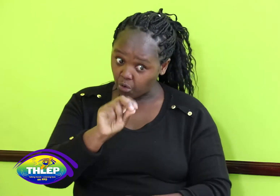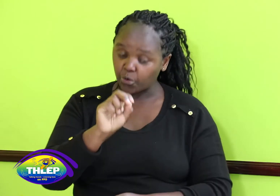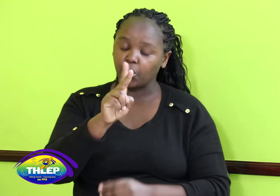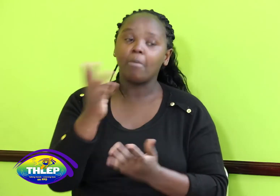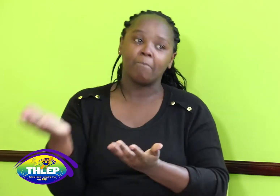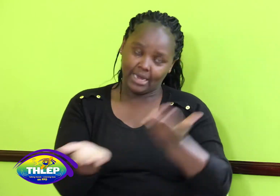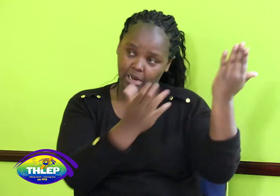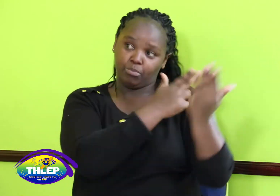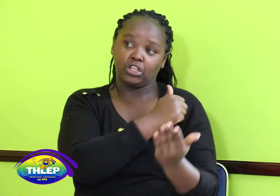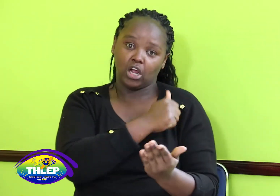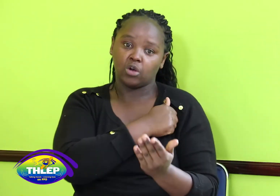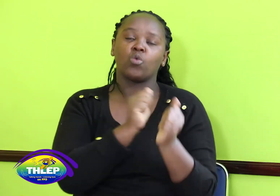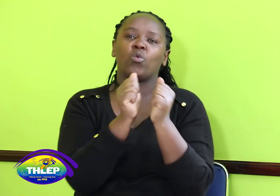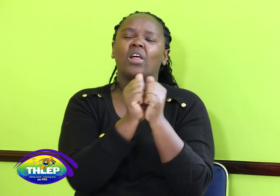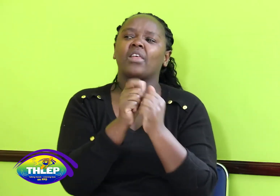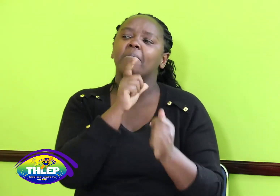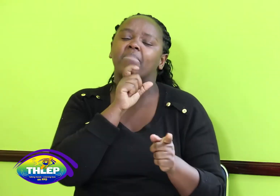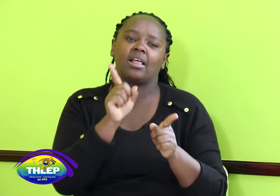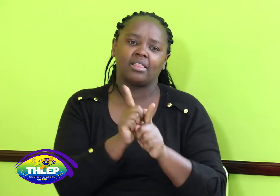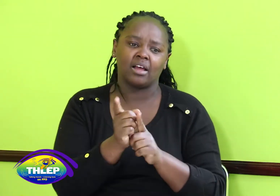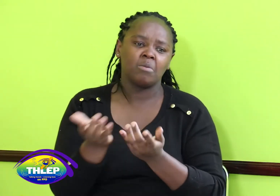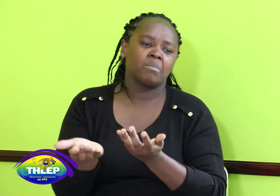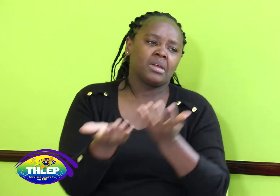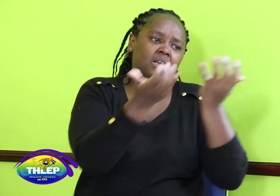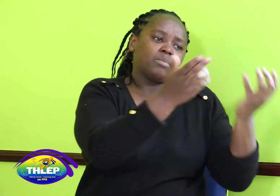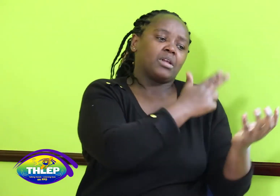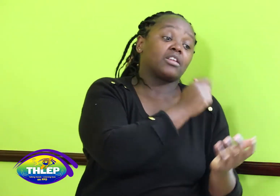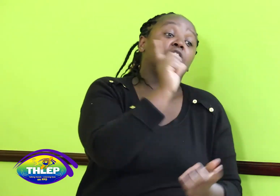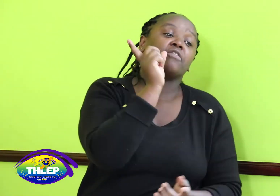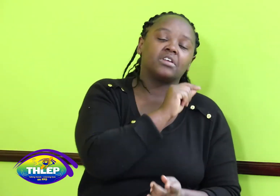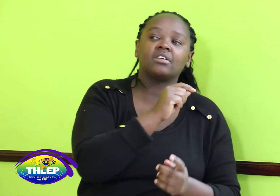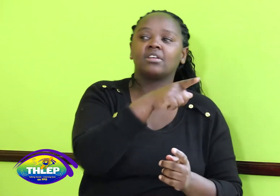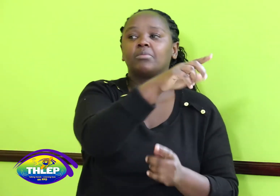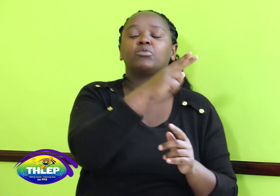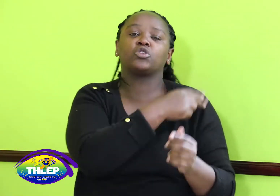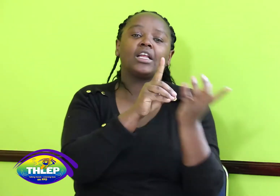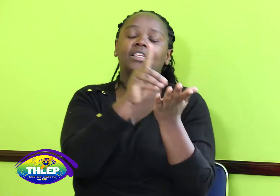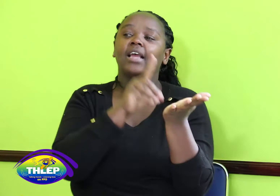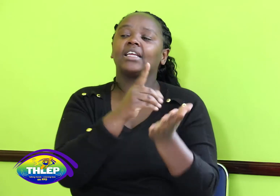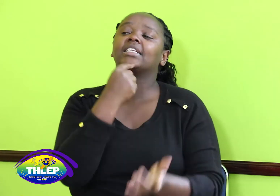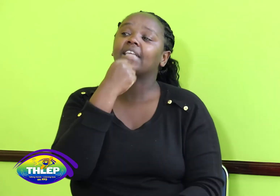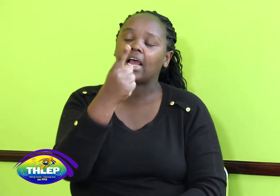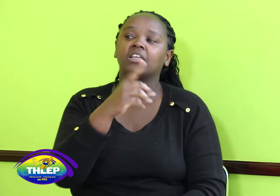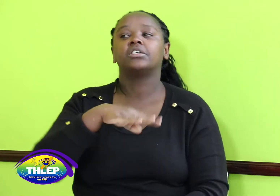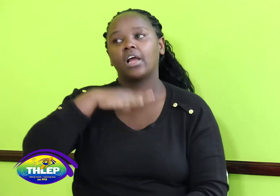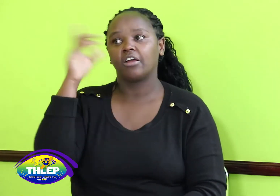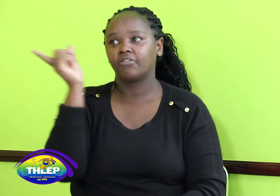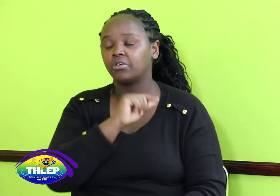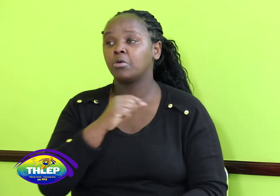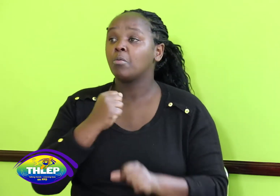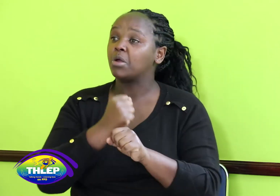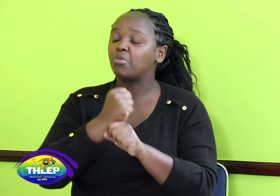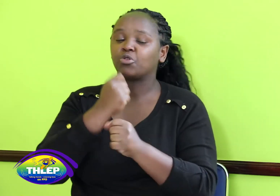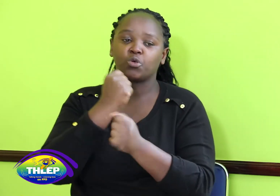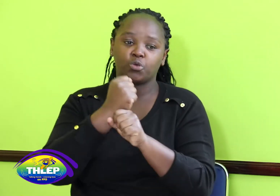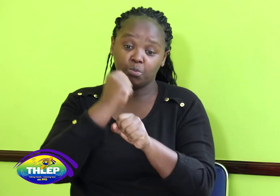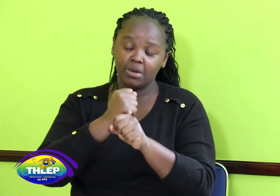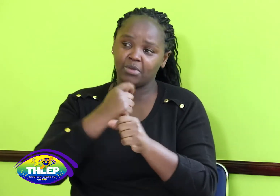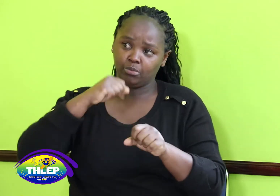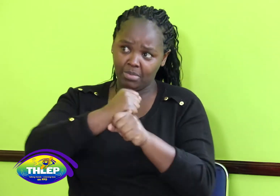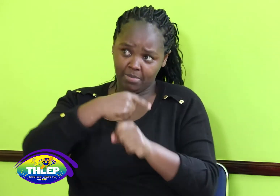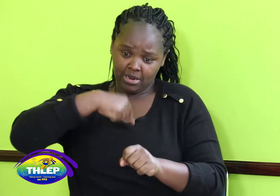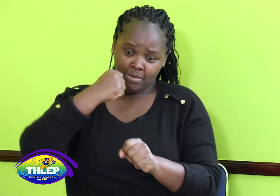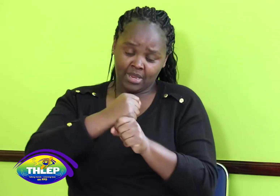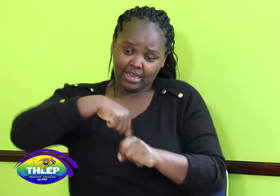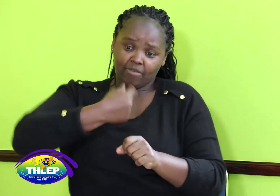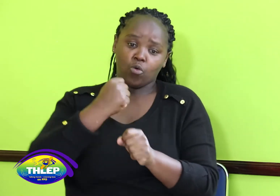told her the baby was dead, but she refused. She said, no, the baby is not dead. So we had to go to hospital, and the doctor said that the baby had